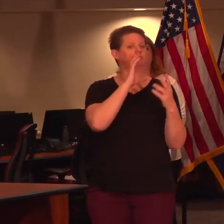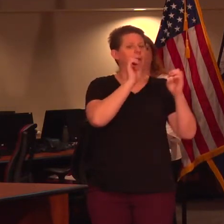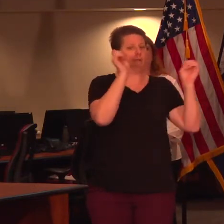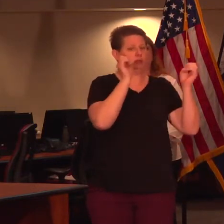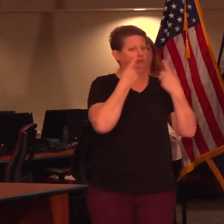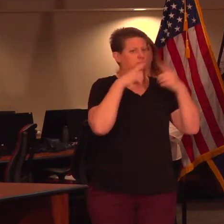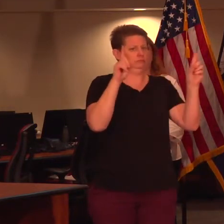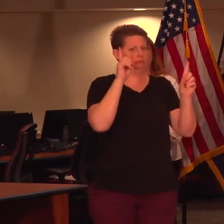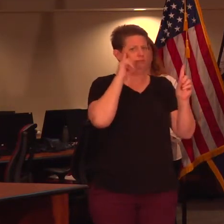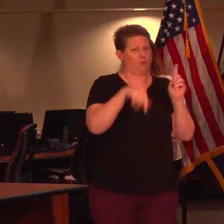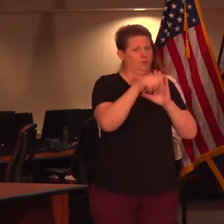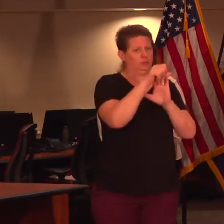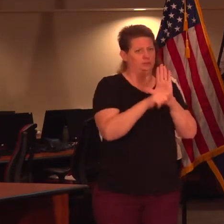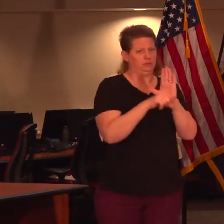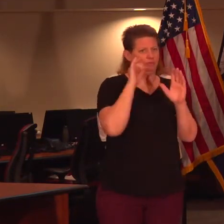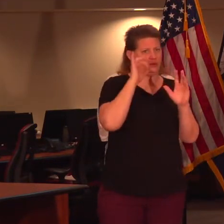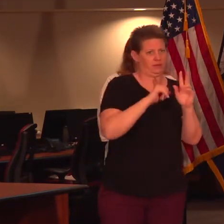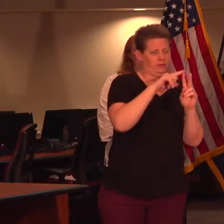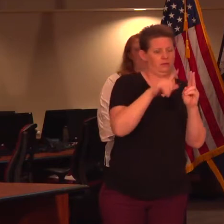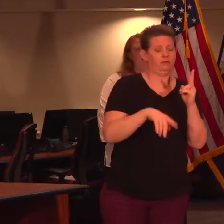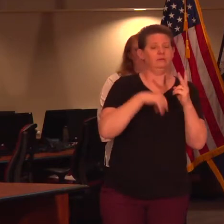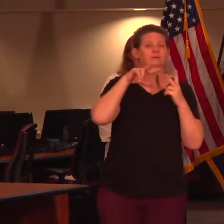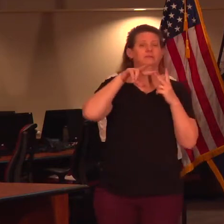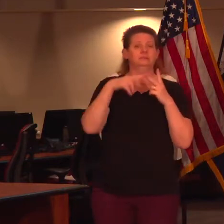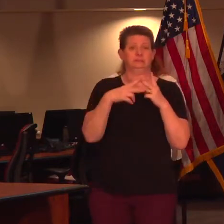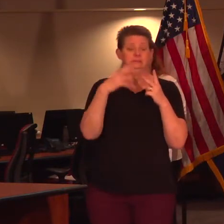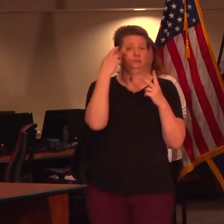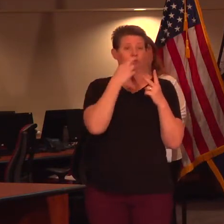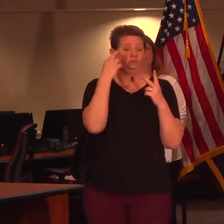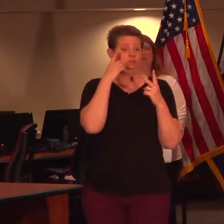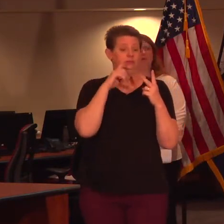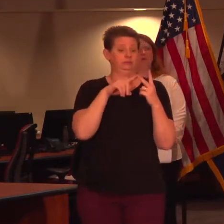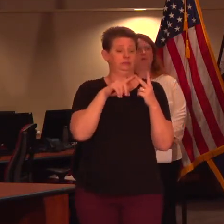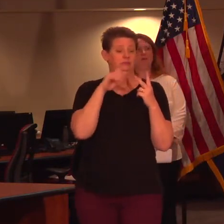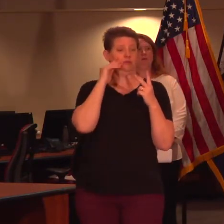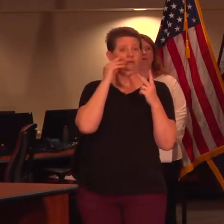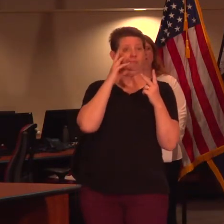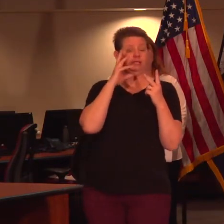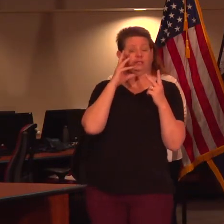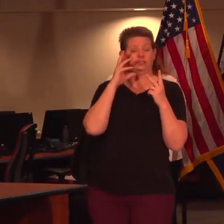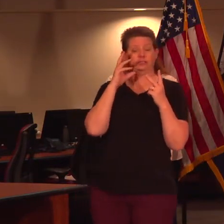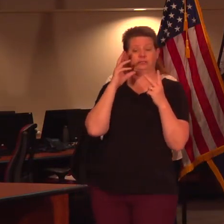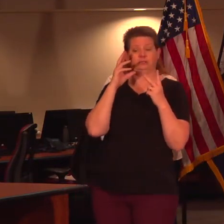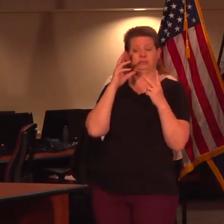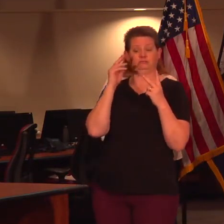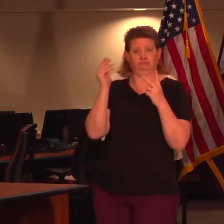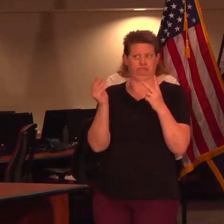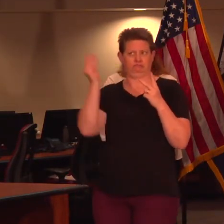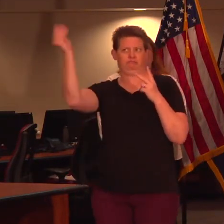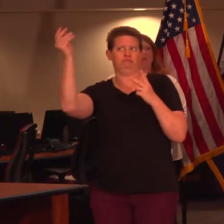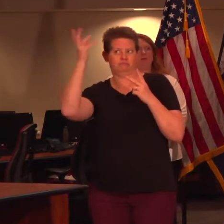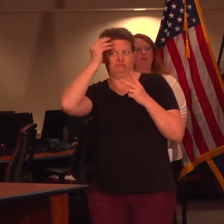emergency declaration in the state, and also to submit information about the financial damage and